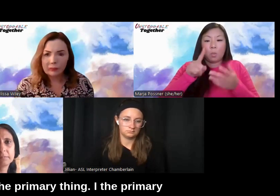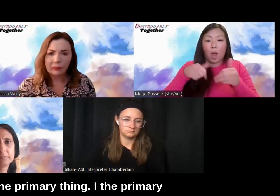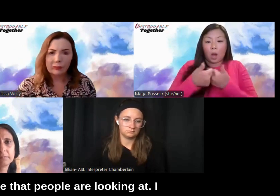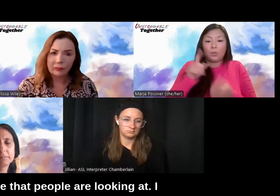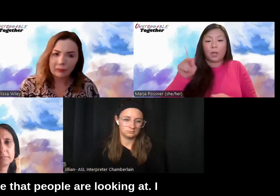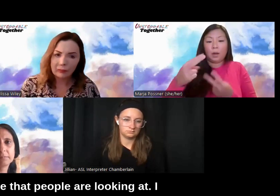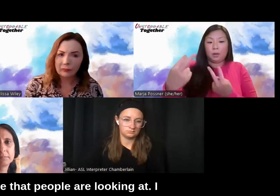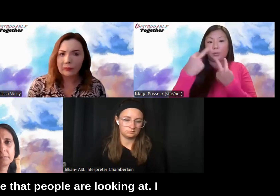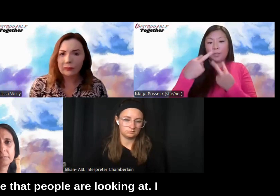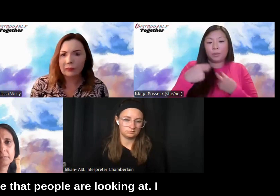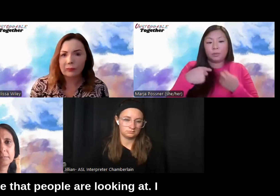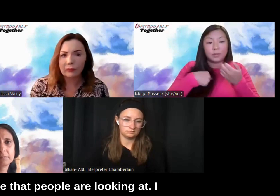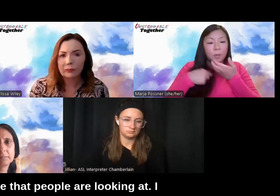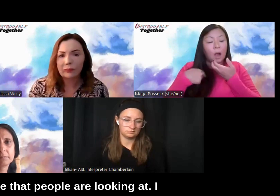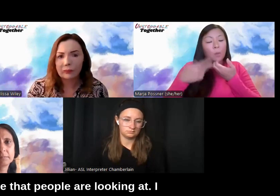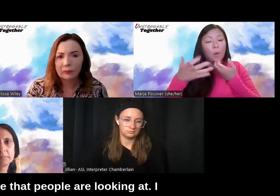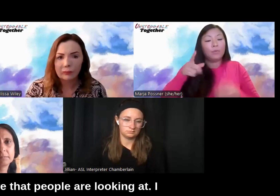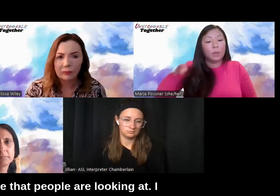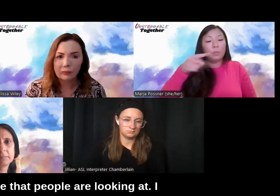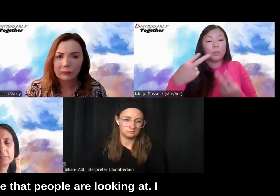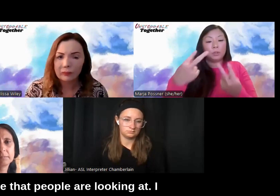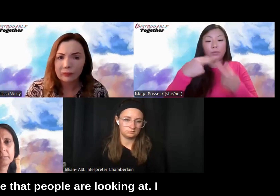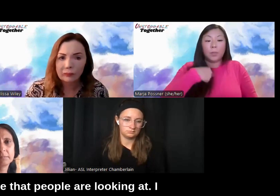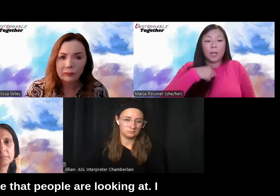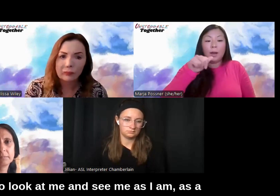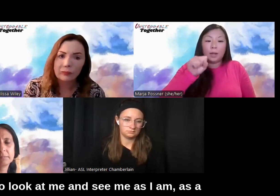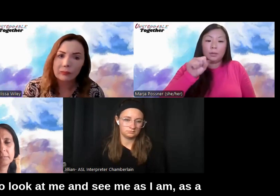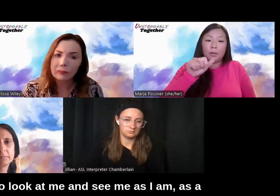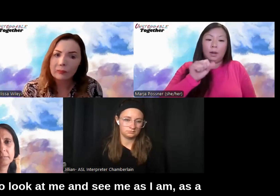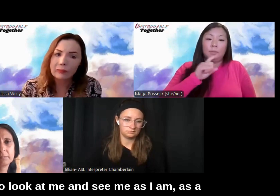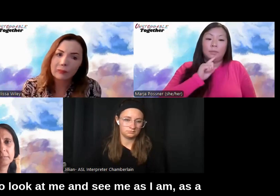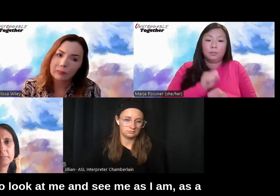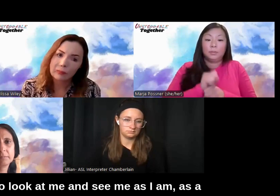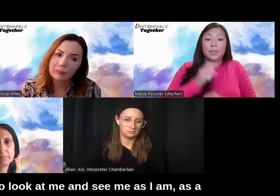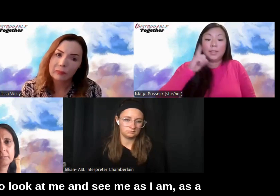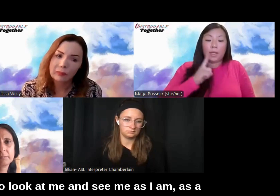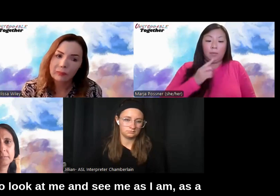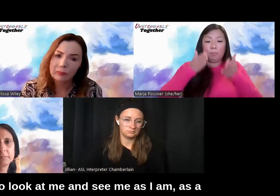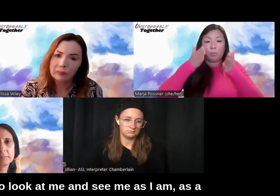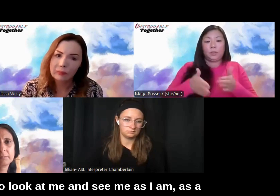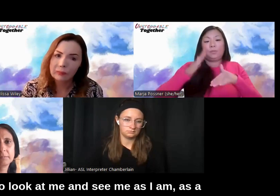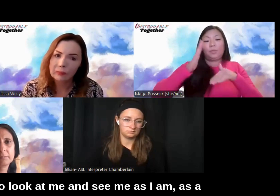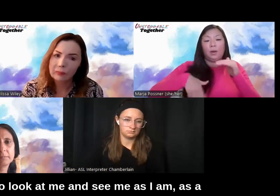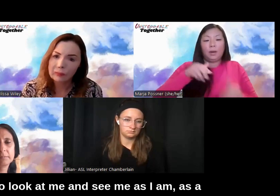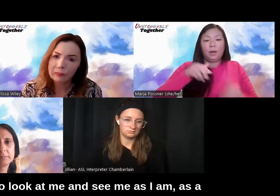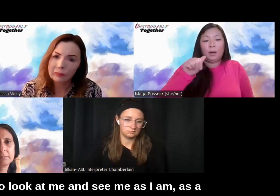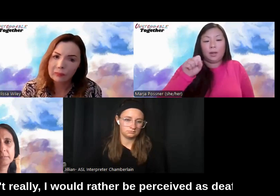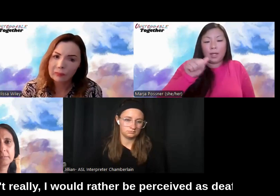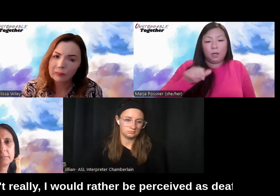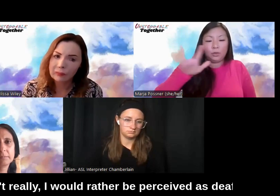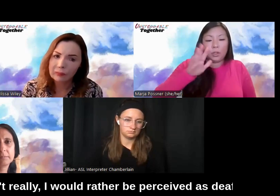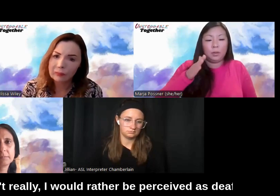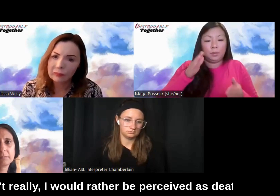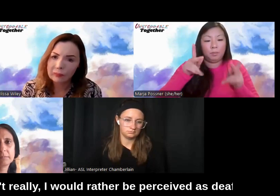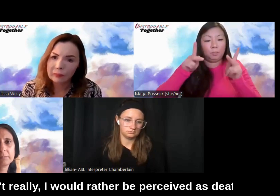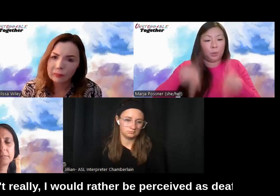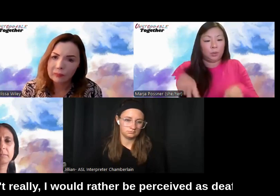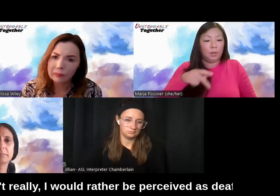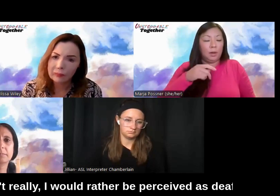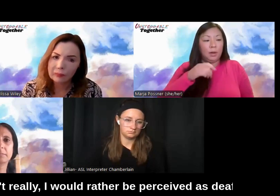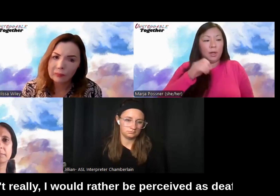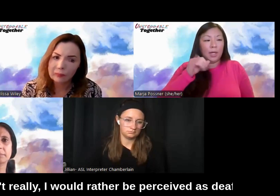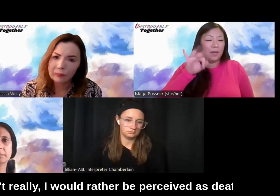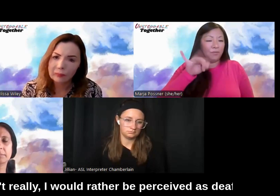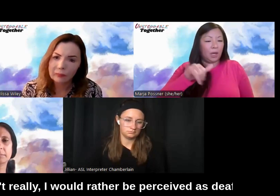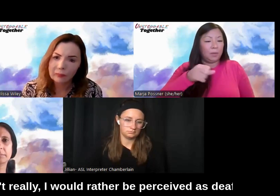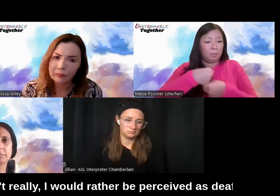the primary feature that people are looking at. I want people to look at me and see me as I am, as a deaf person. I